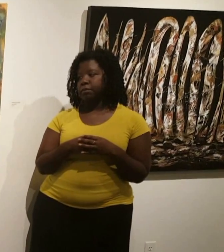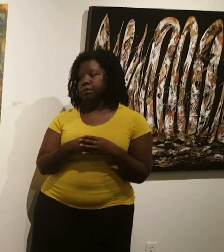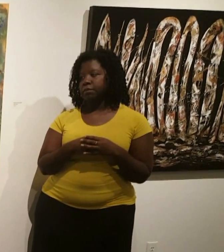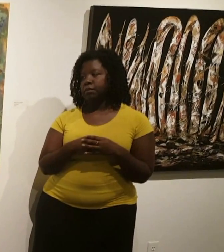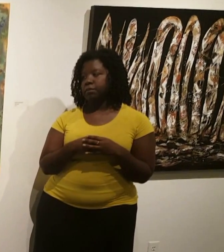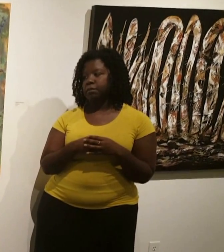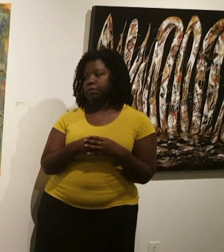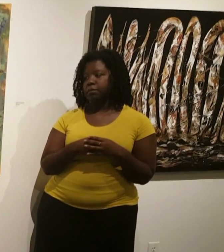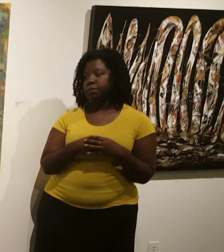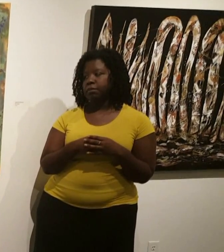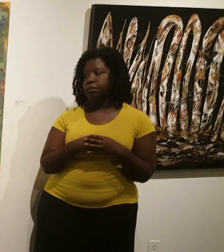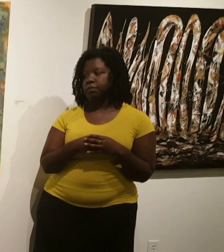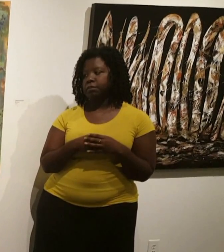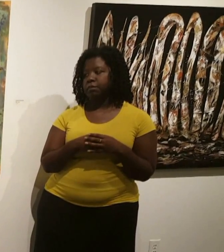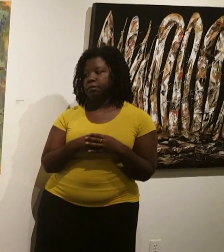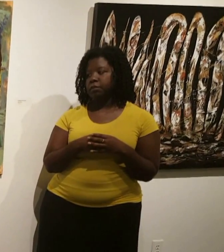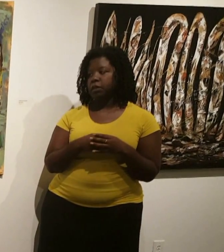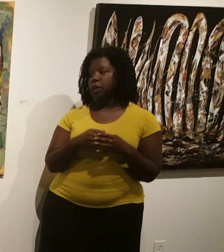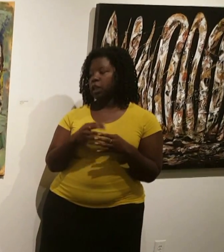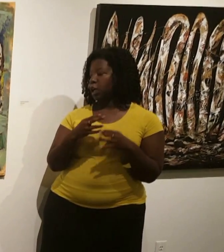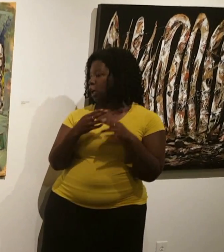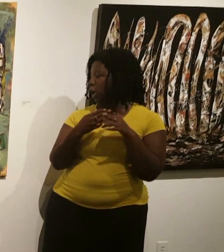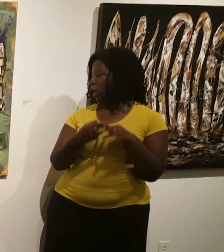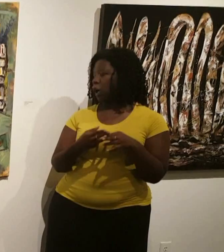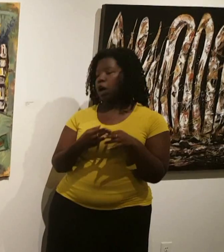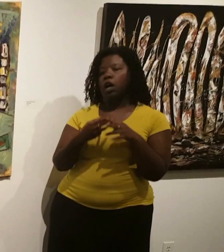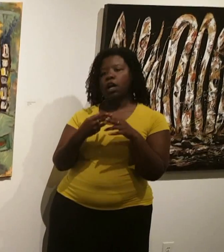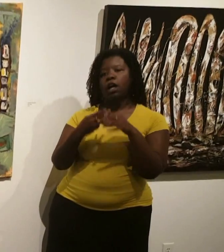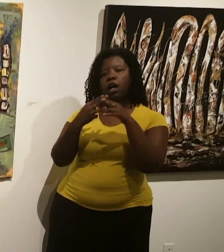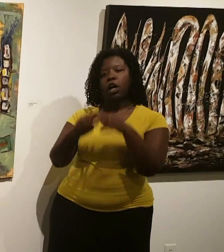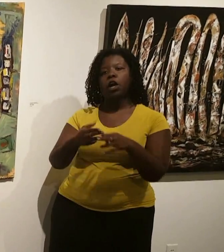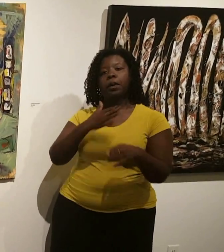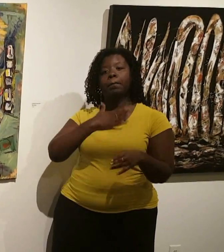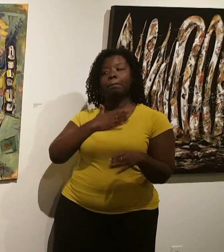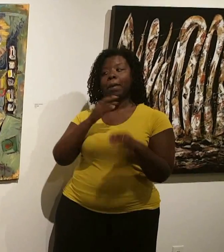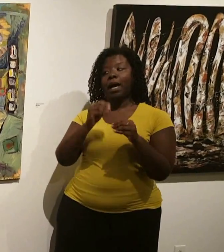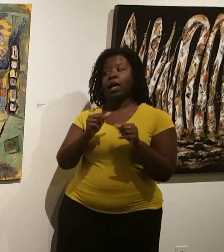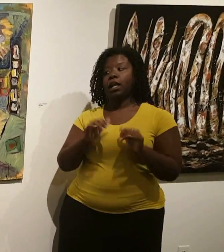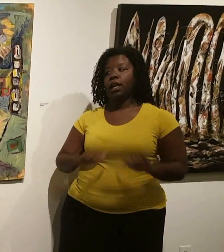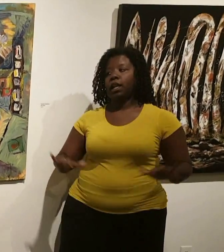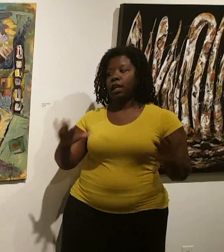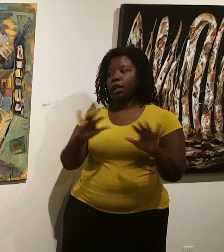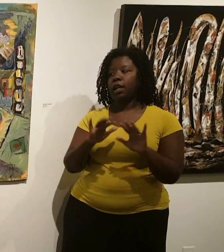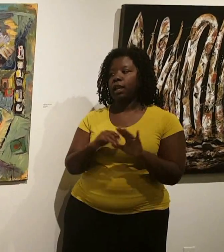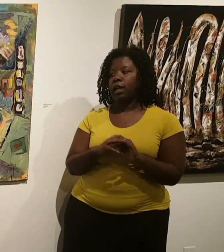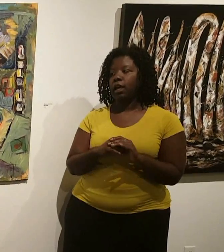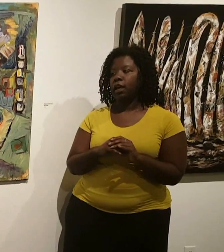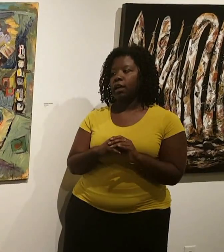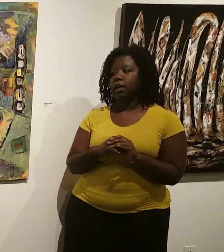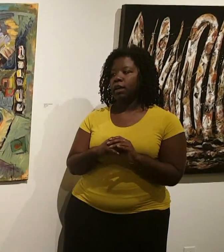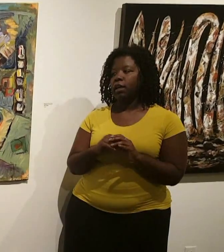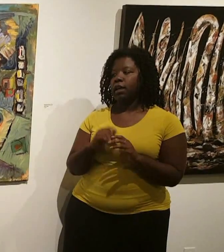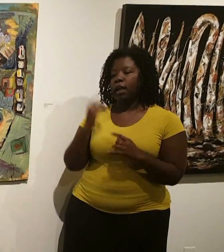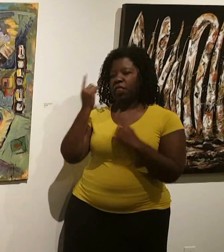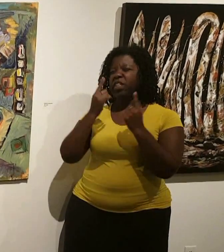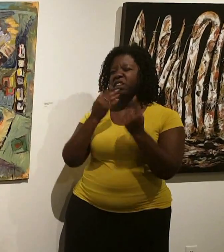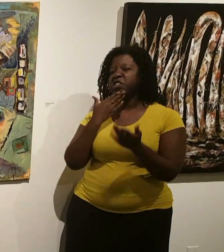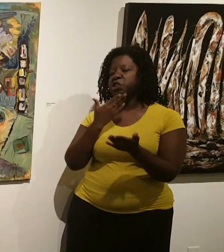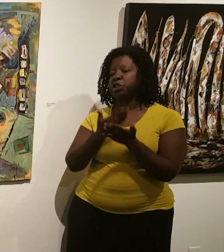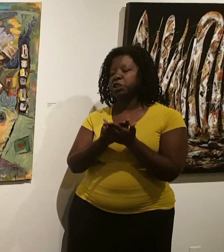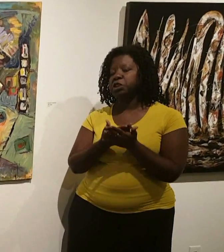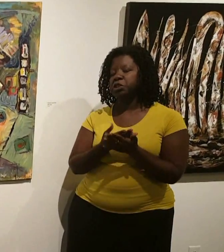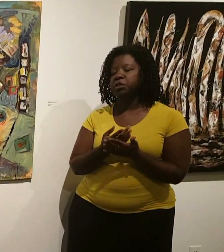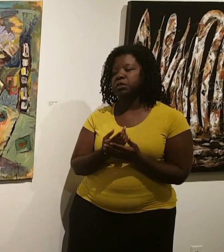land, because the day of the submission, I thought this was a good one. Actually,